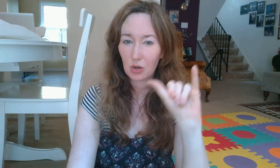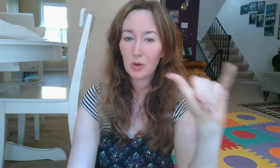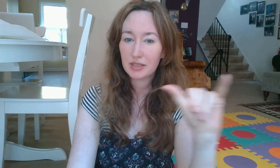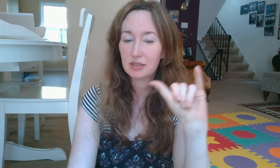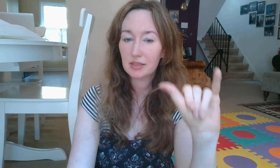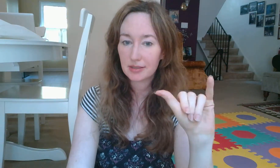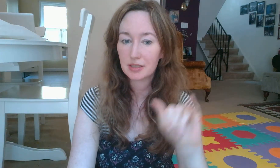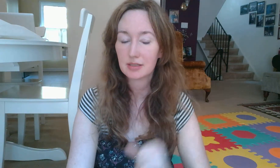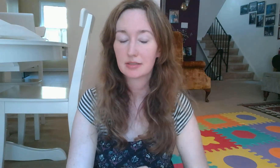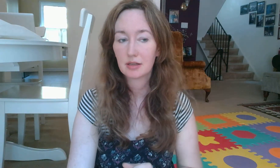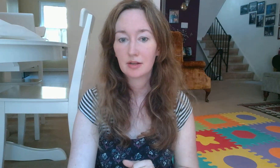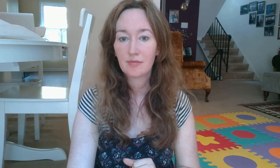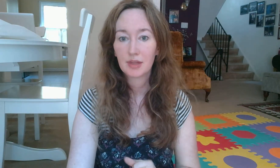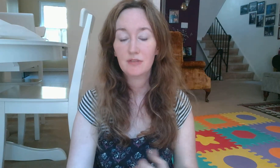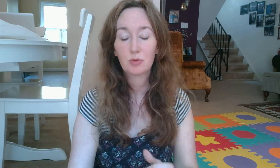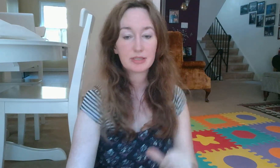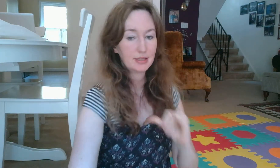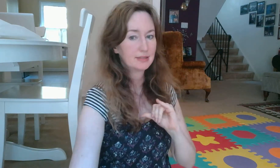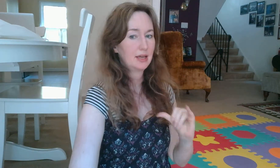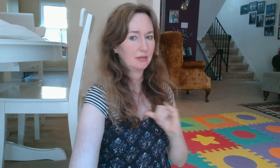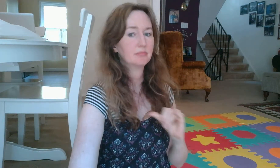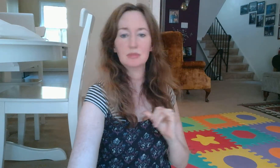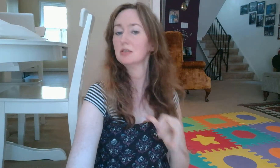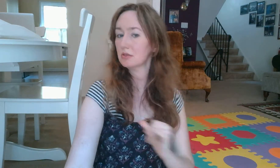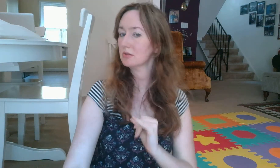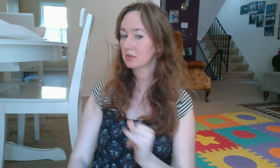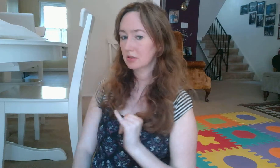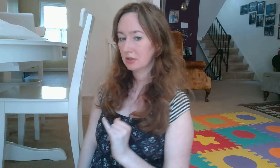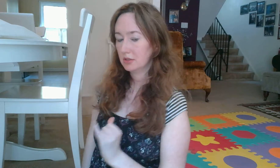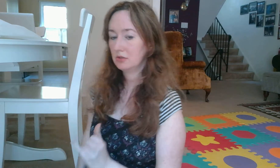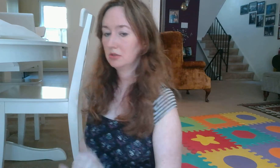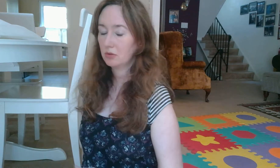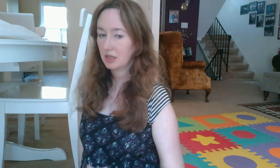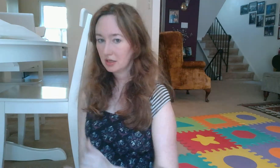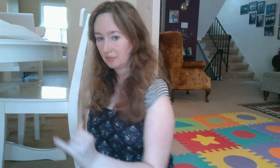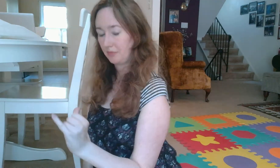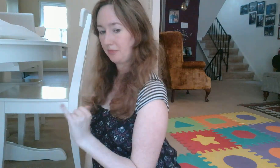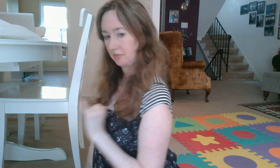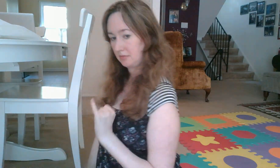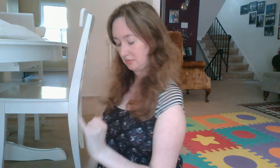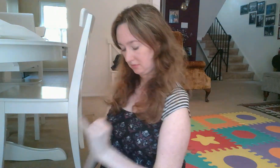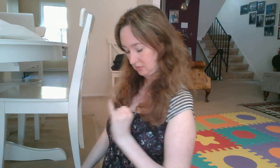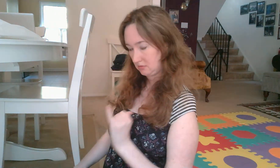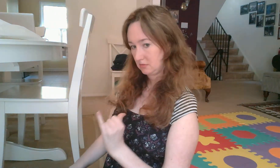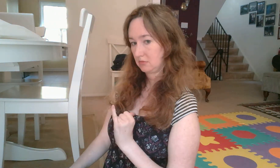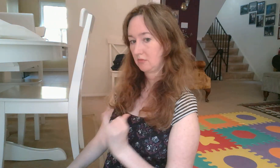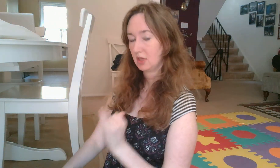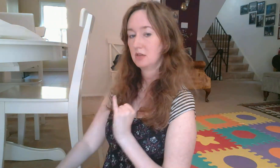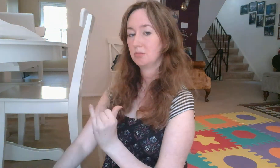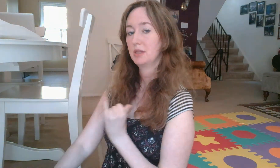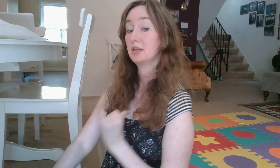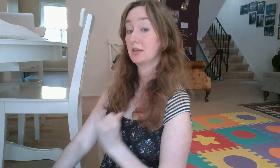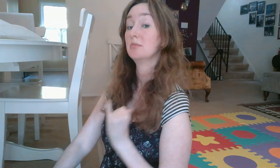I see is this. If you want to say same, me too, then you do the Y shape. Kind of point the thumb at